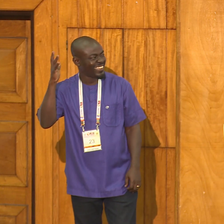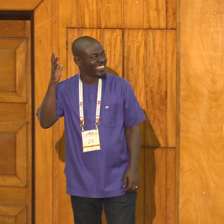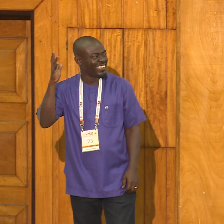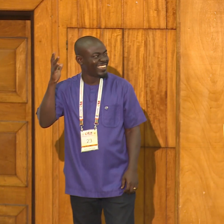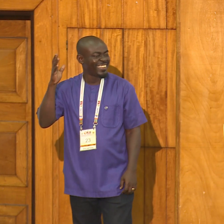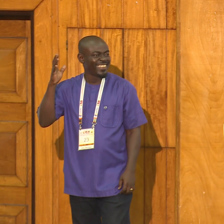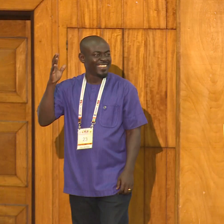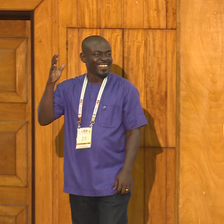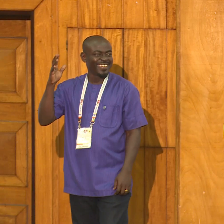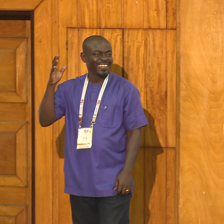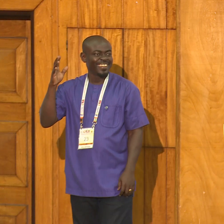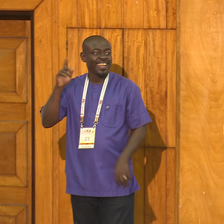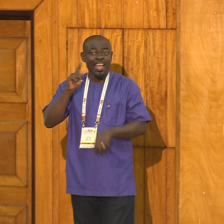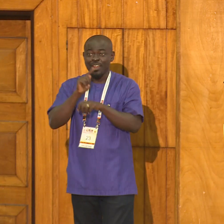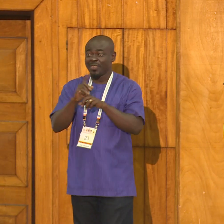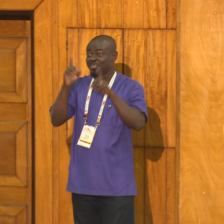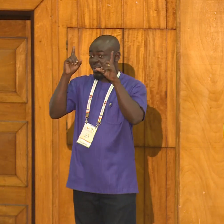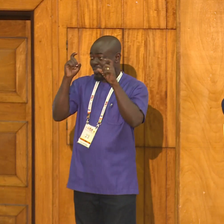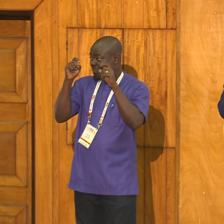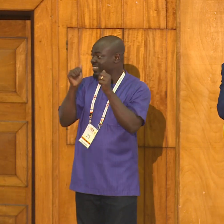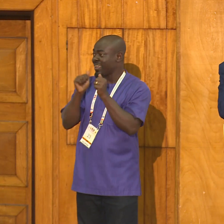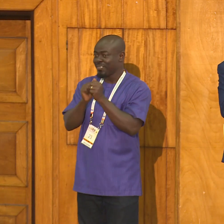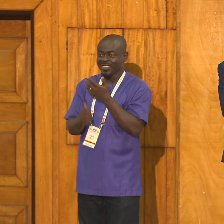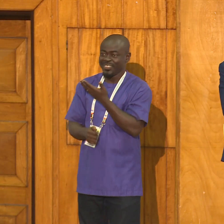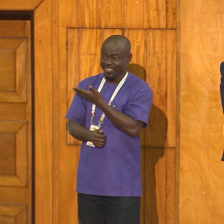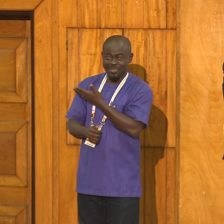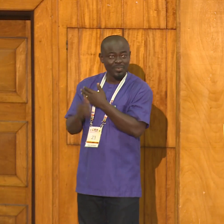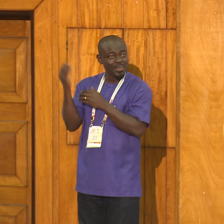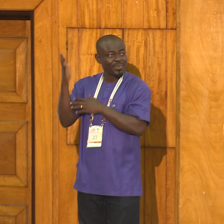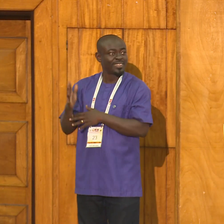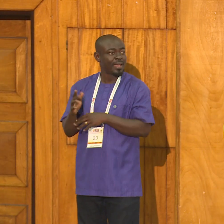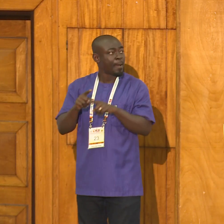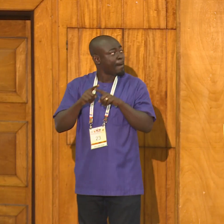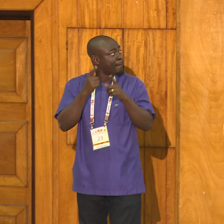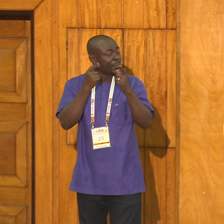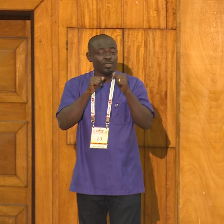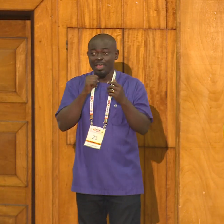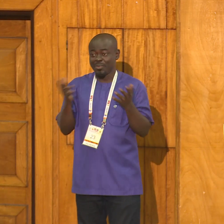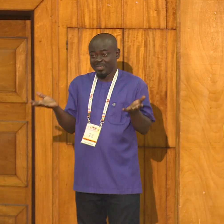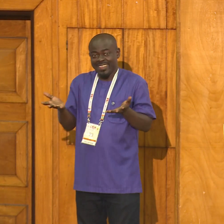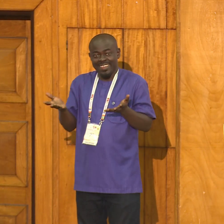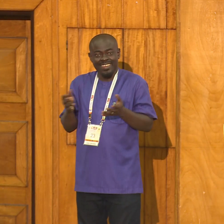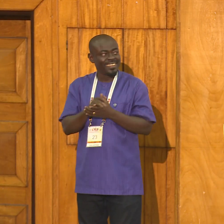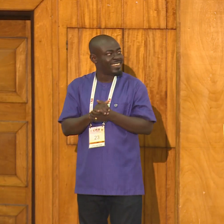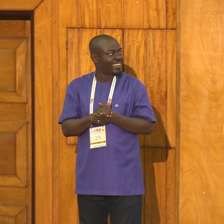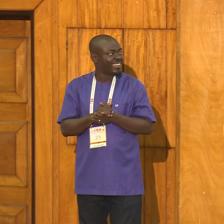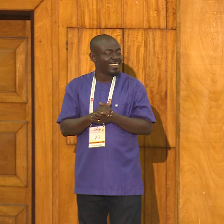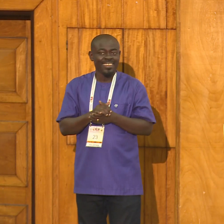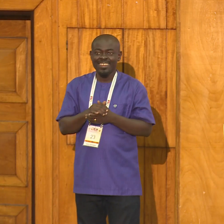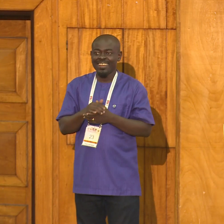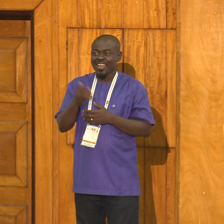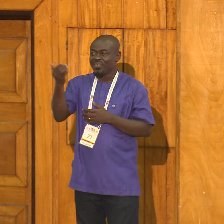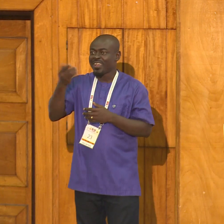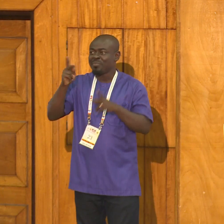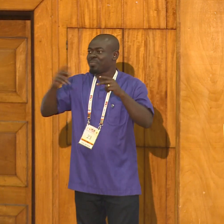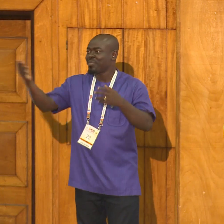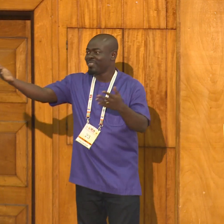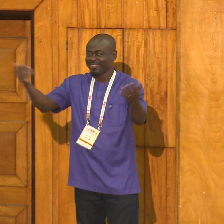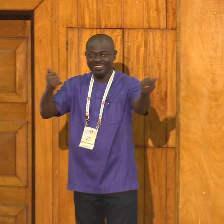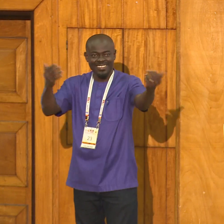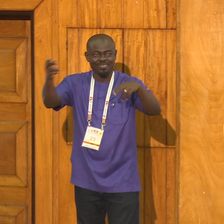Our tradition is to have a photo, Primrose, with the presenter, but since you are not around, I will invite the audience to